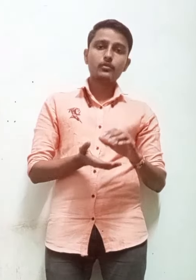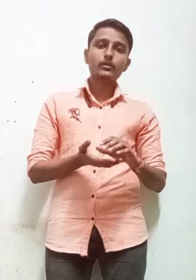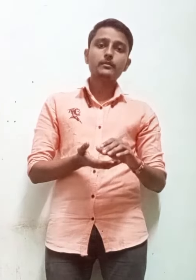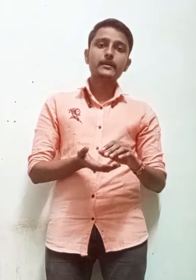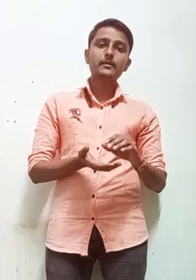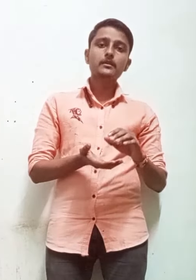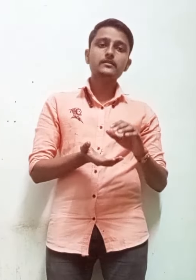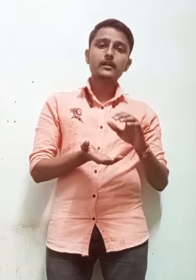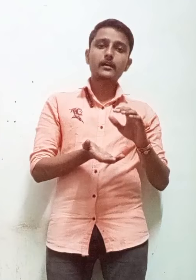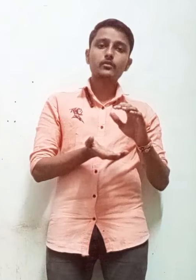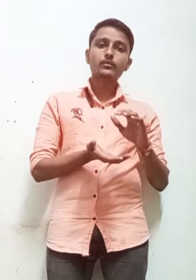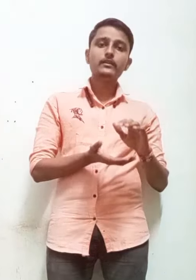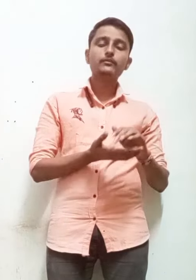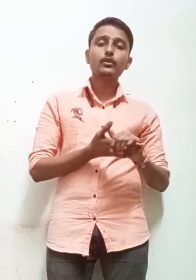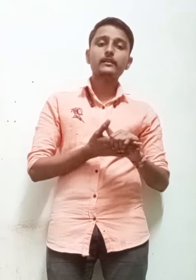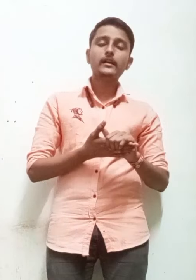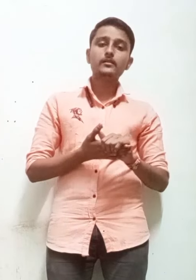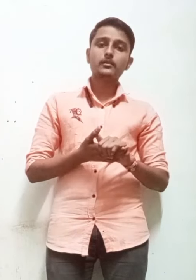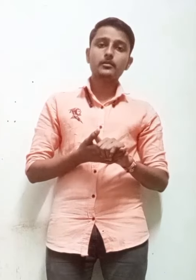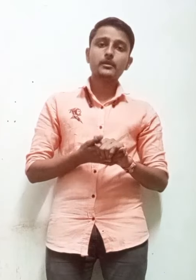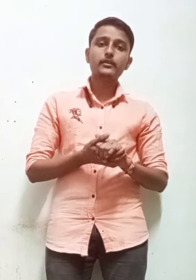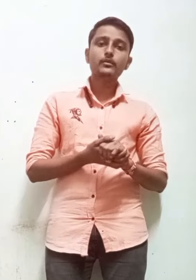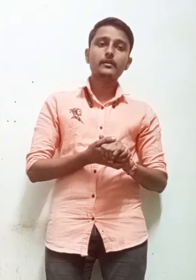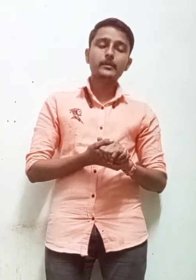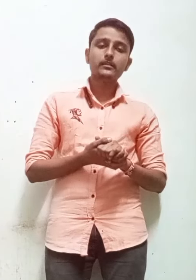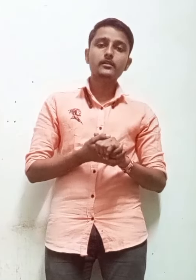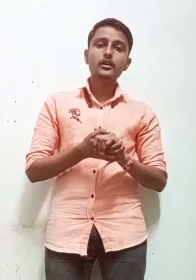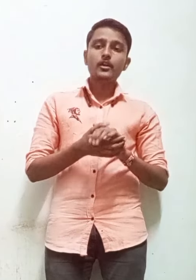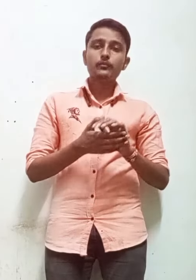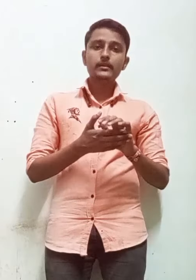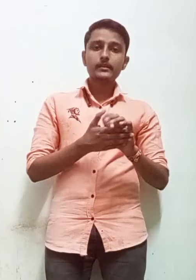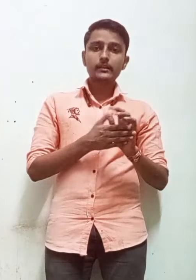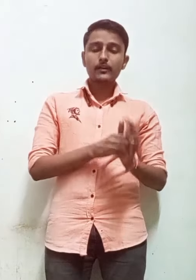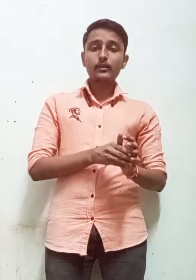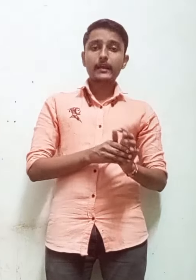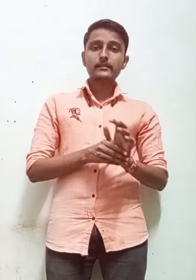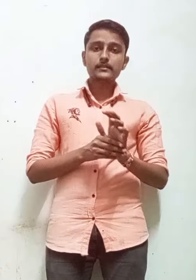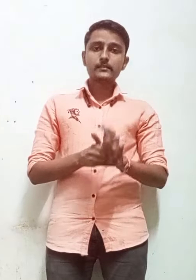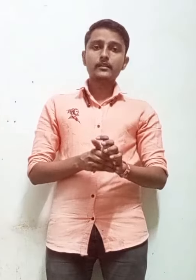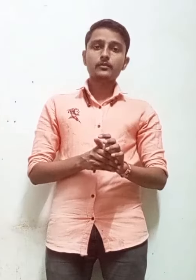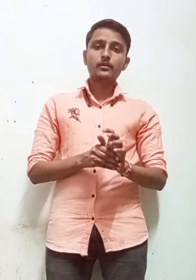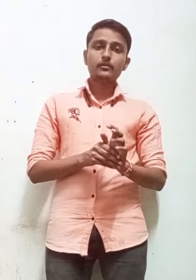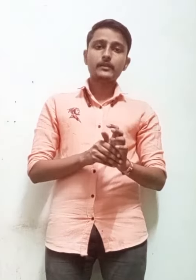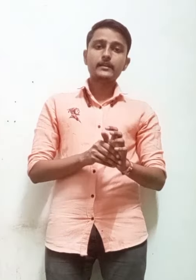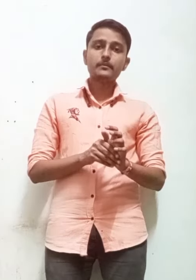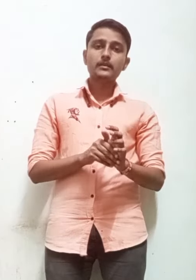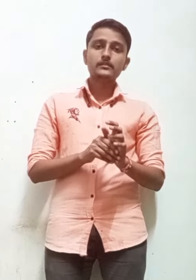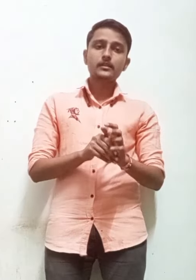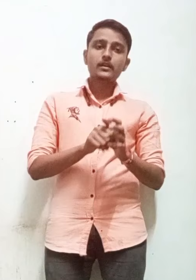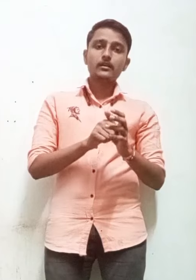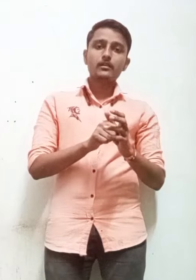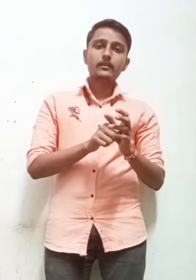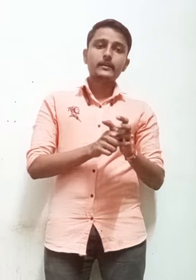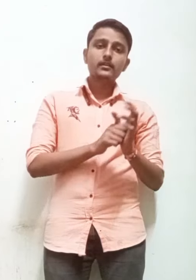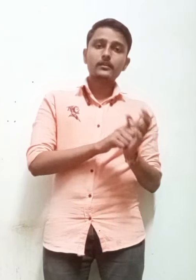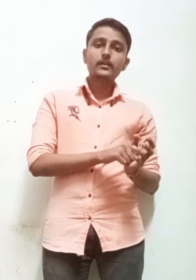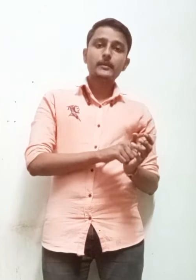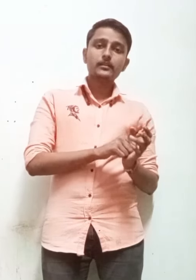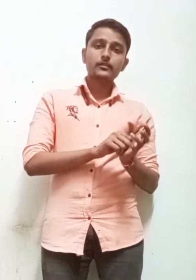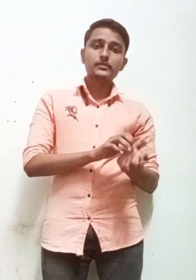local variables are only for that particular method. We cannot access that variables in other methods which